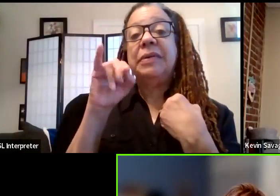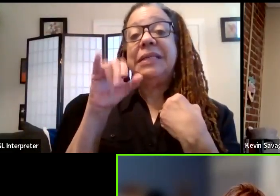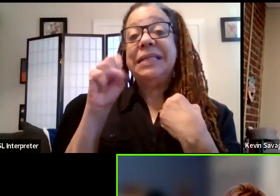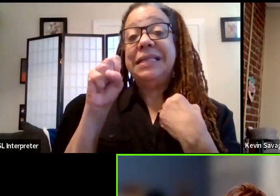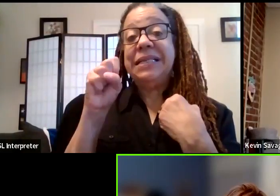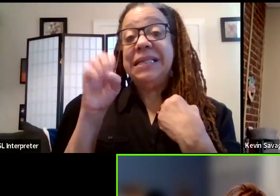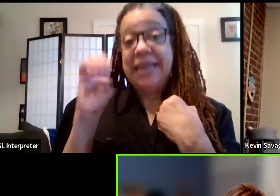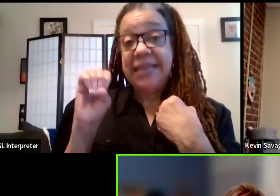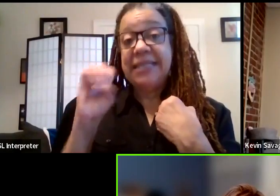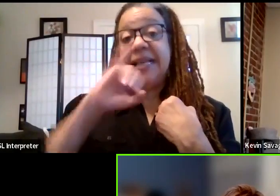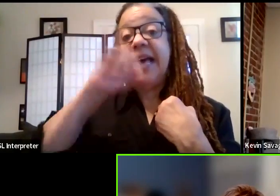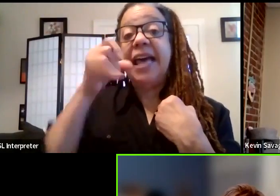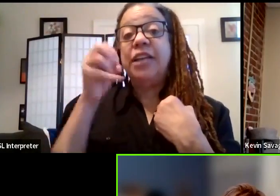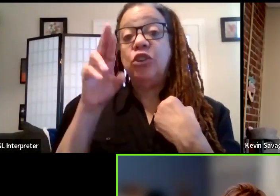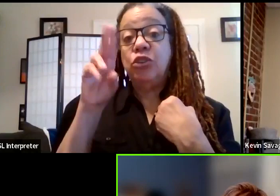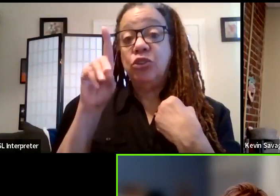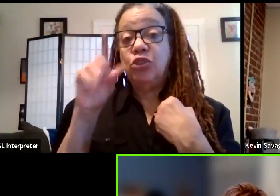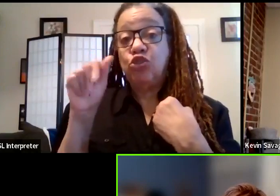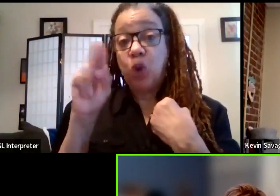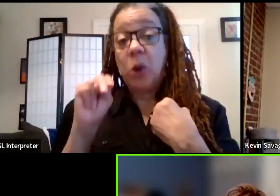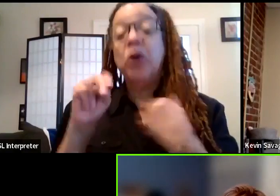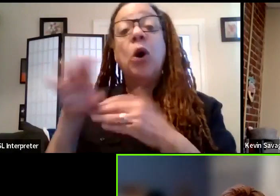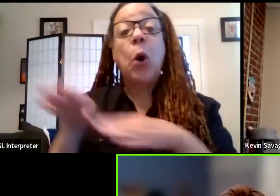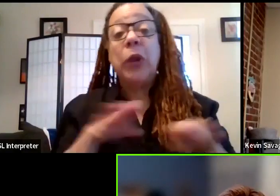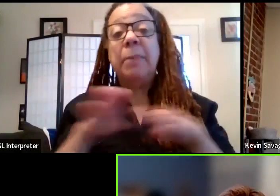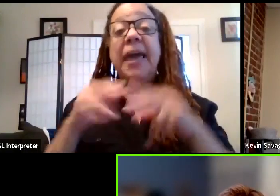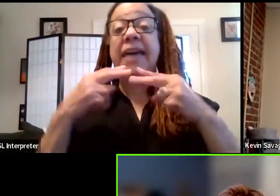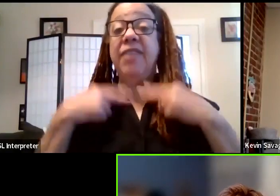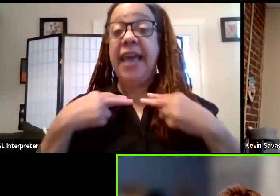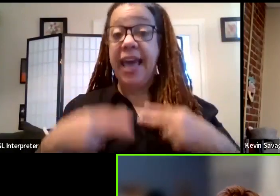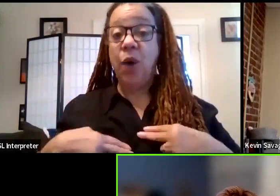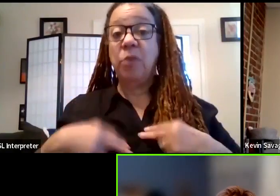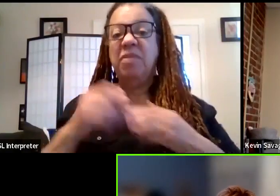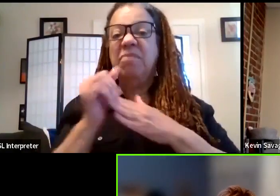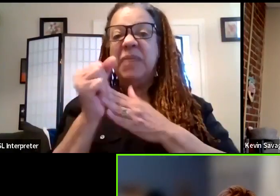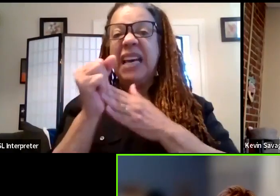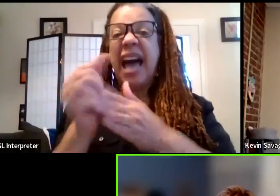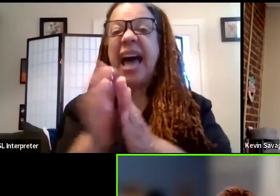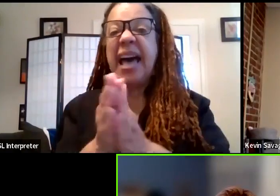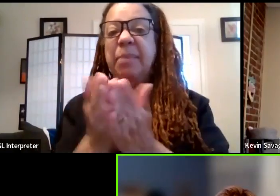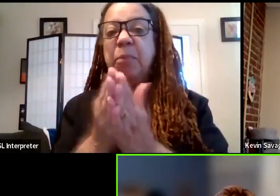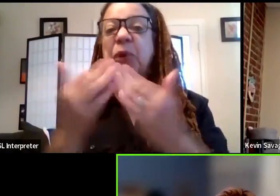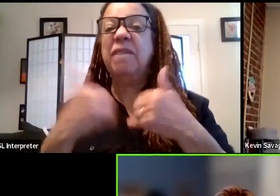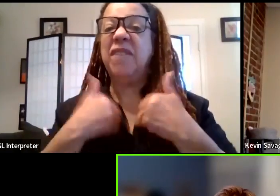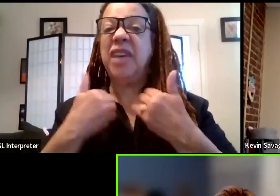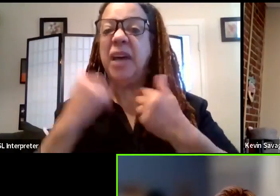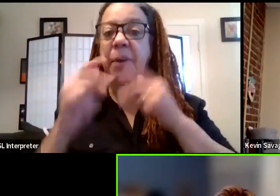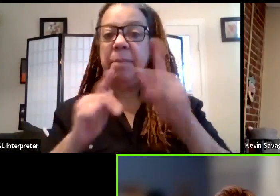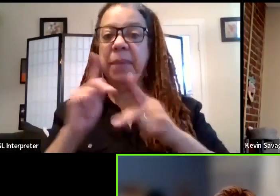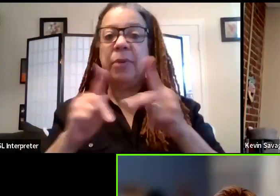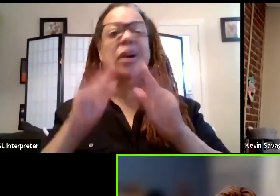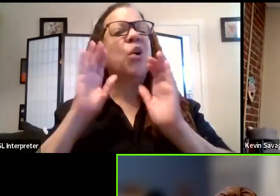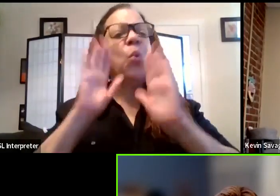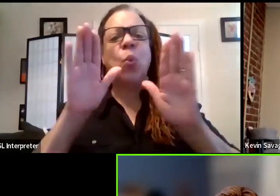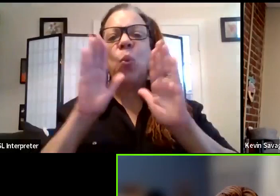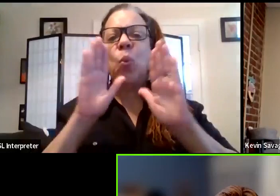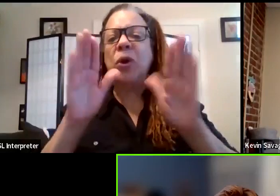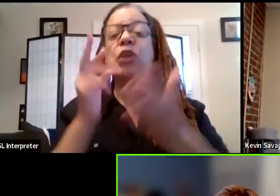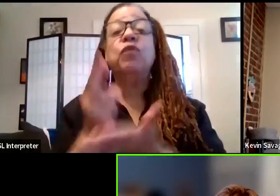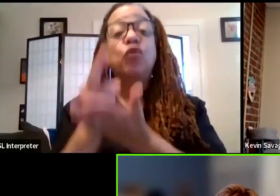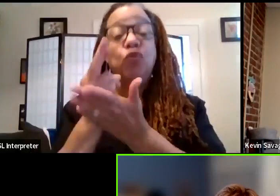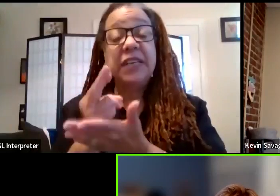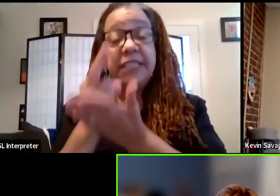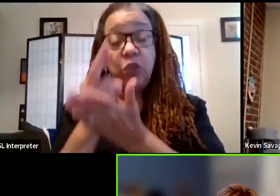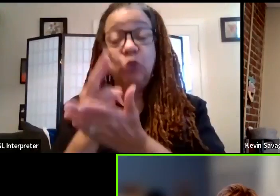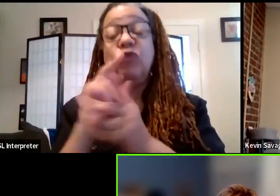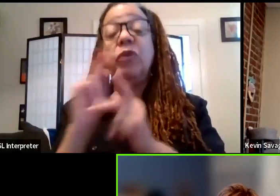Behavioral Health Division on the Behavioral Health Guidebook for Youth. This guidebook is really an excellent resource for young adults with behavioral health